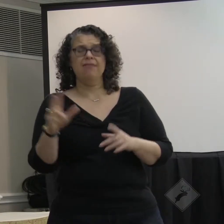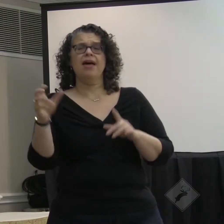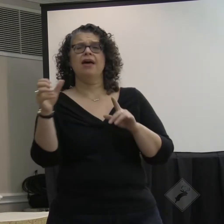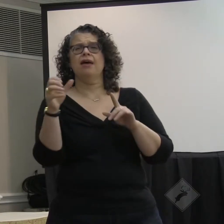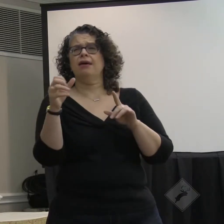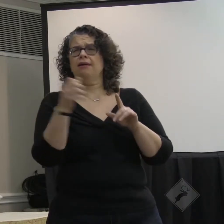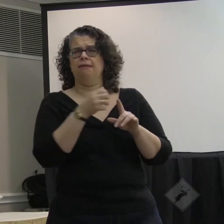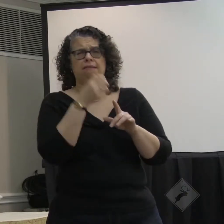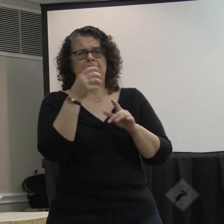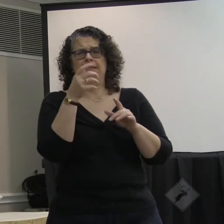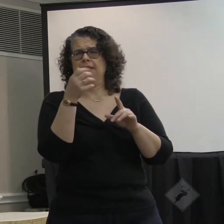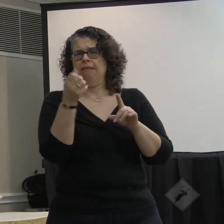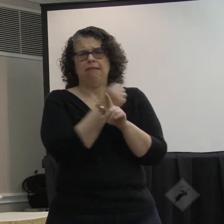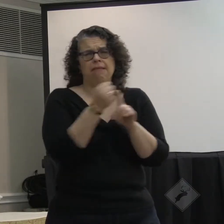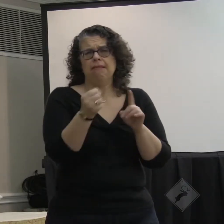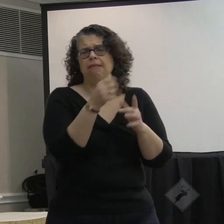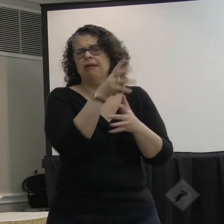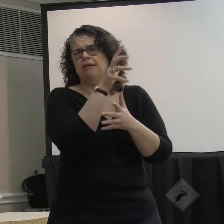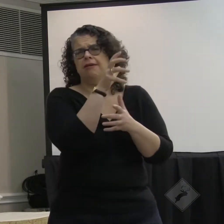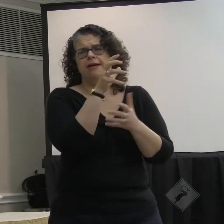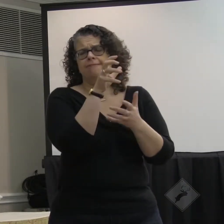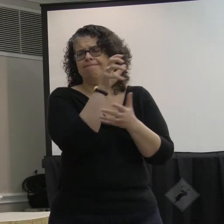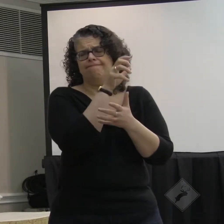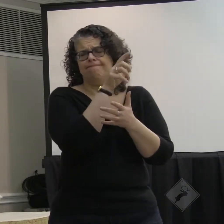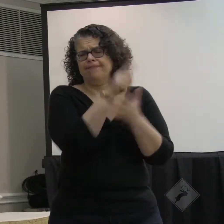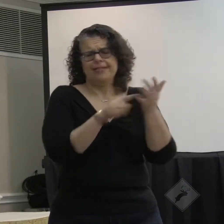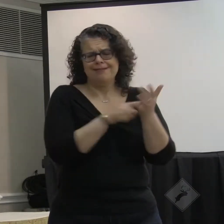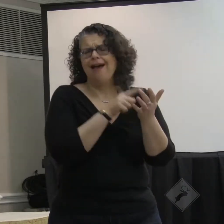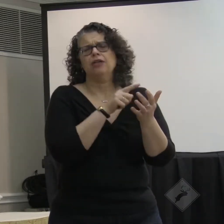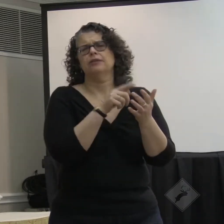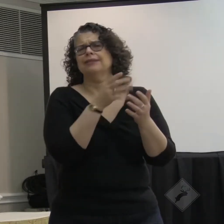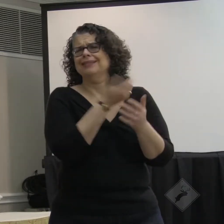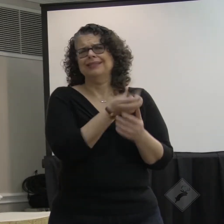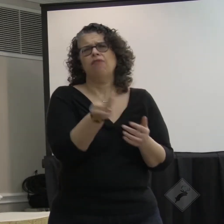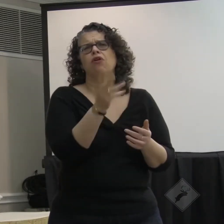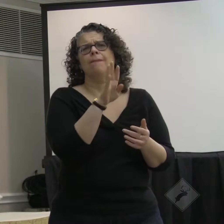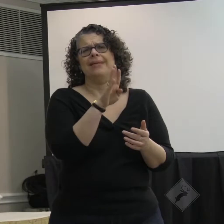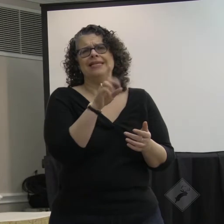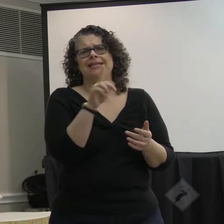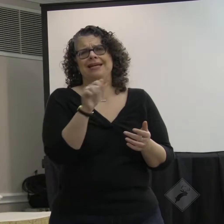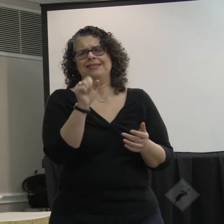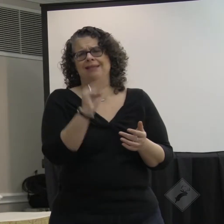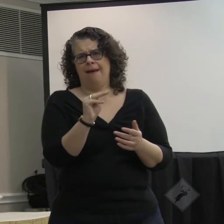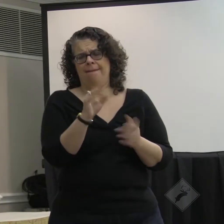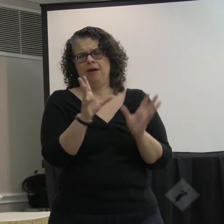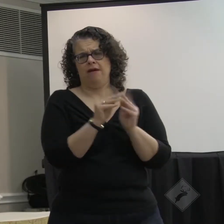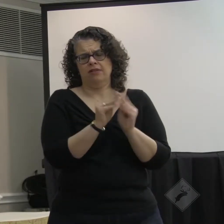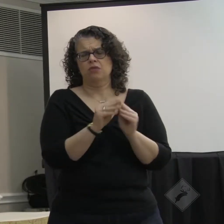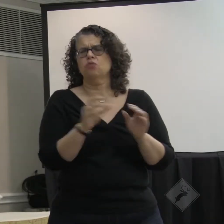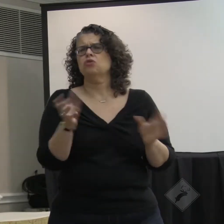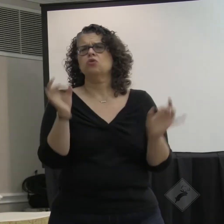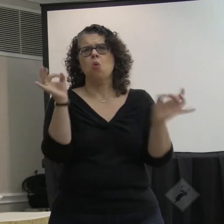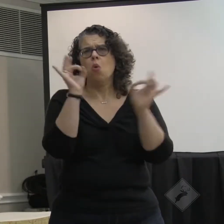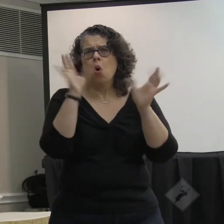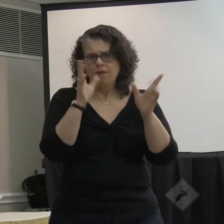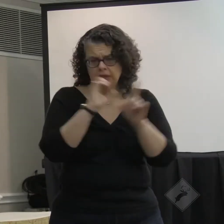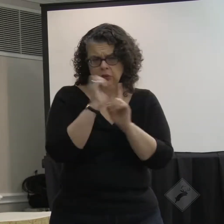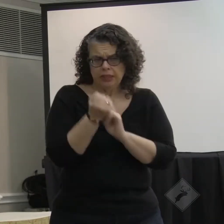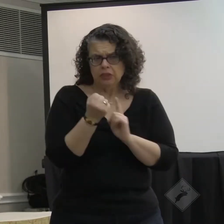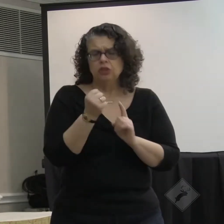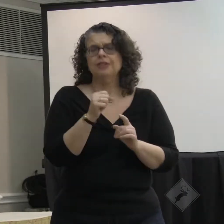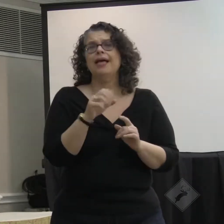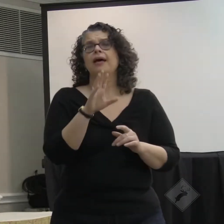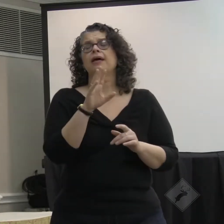BDSM conferences. In fact, it was so bad that the state of Missouri introduced